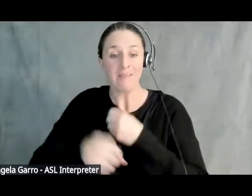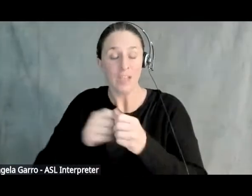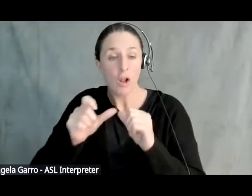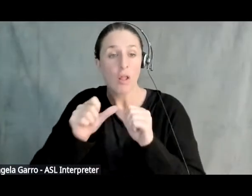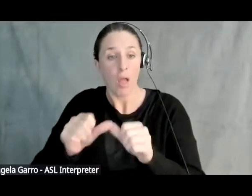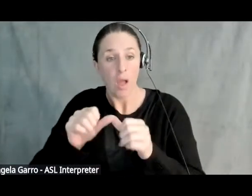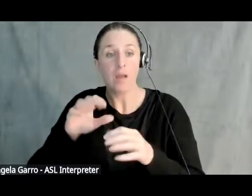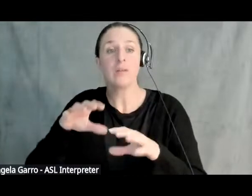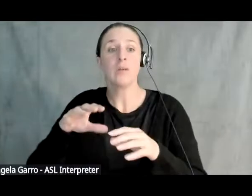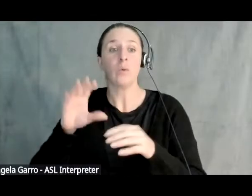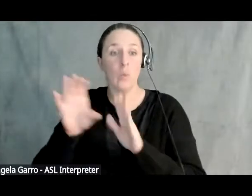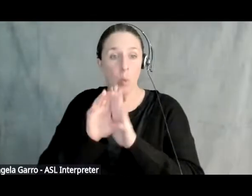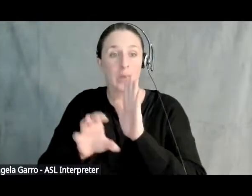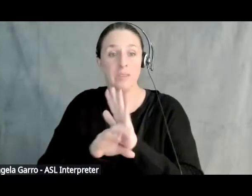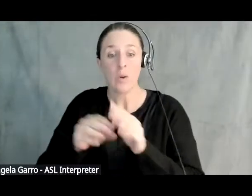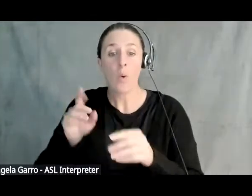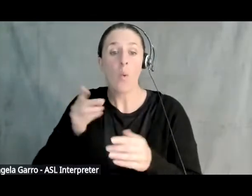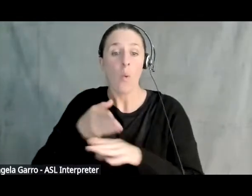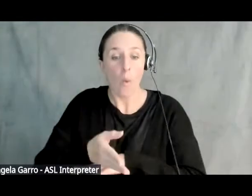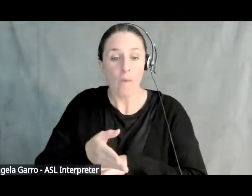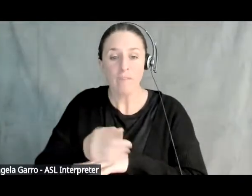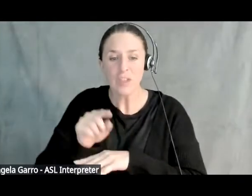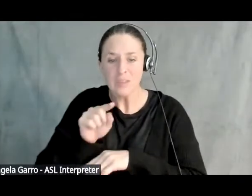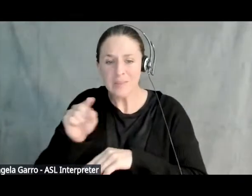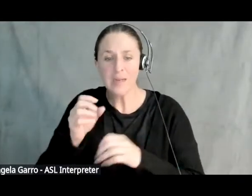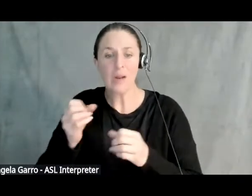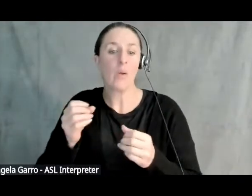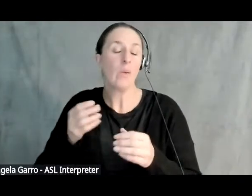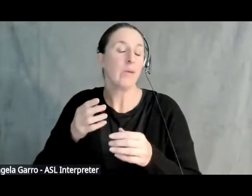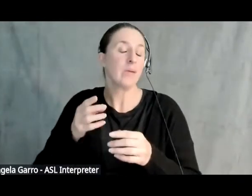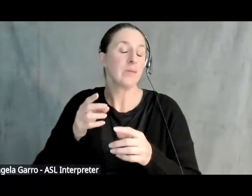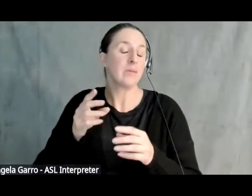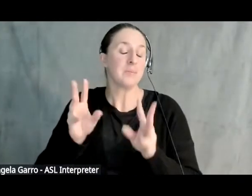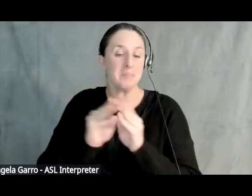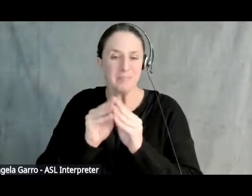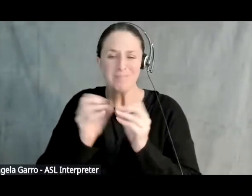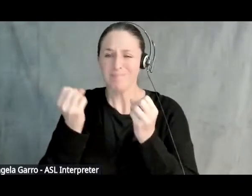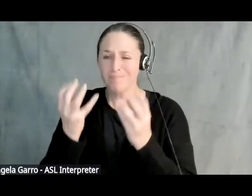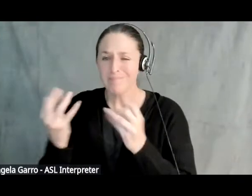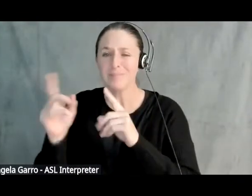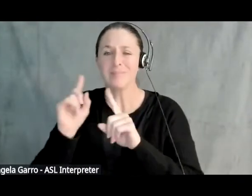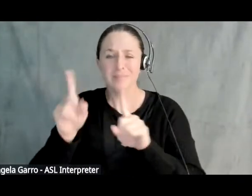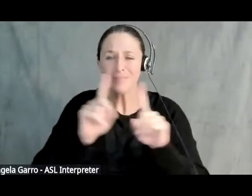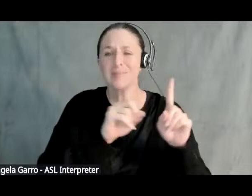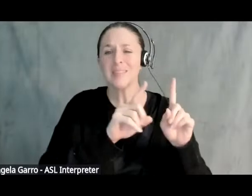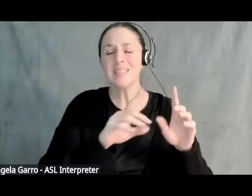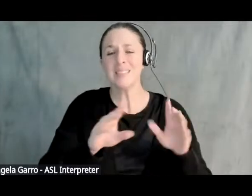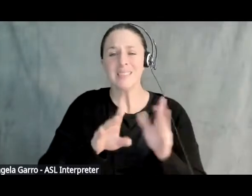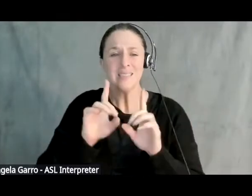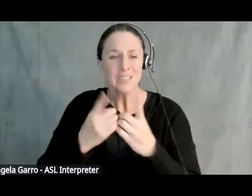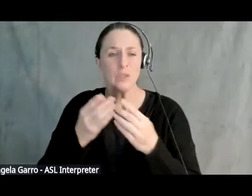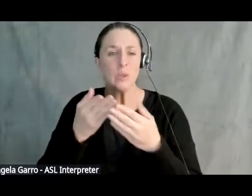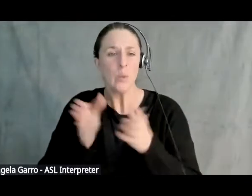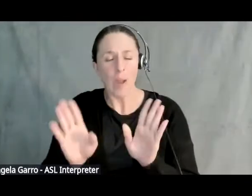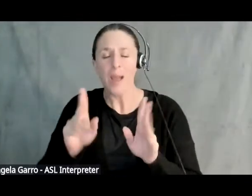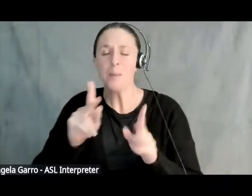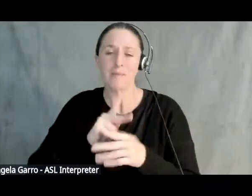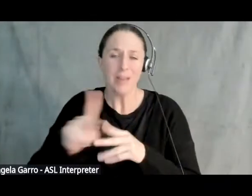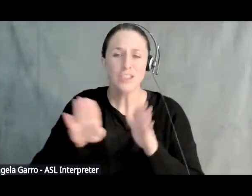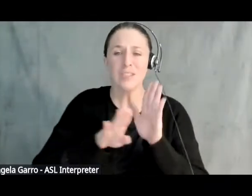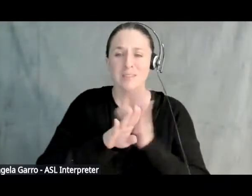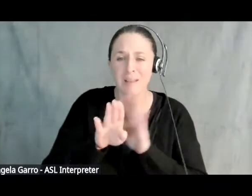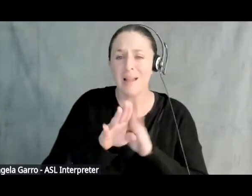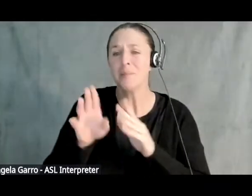in this district. I've been to over 100 Social Studies Council meetings. I've been to over 70 district-wide professional development days. I've run and